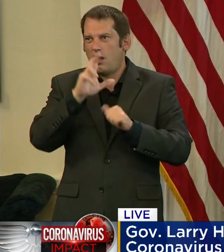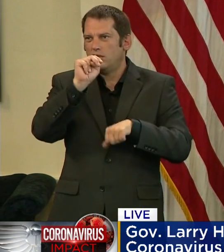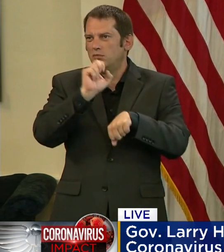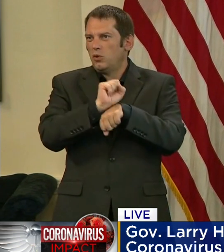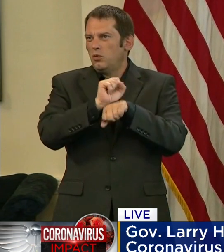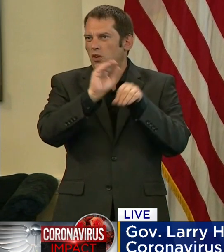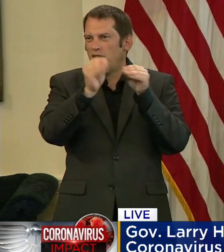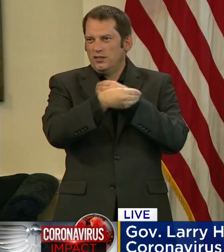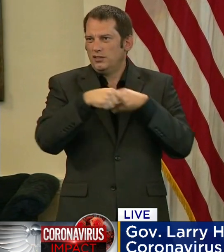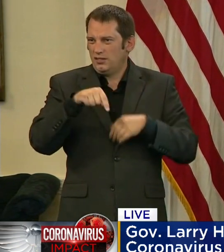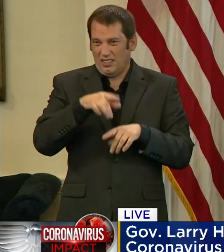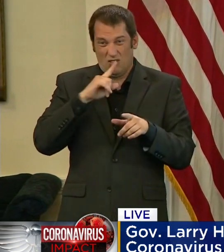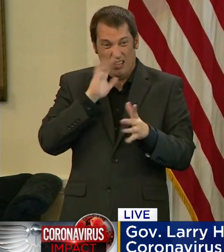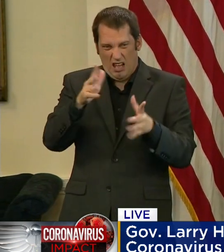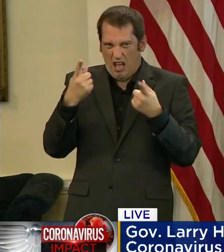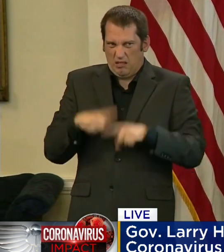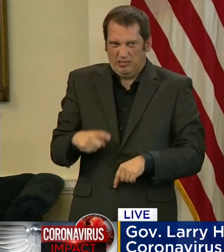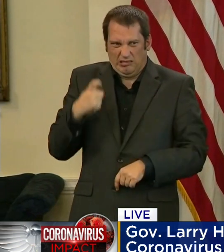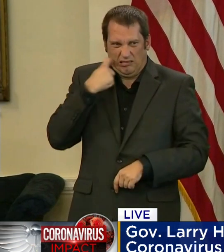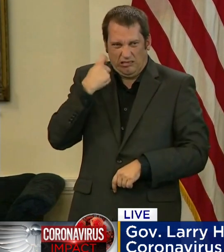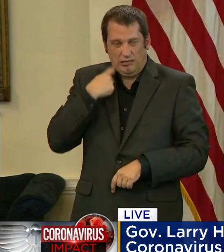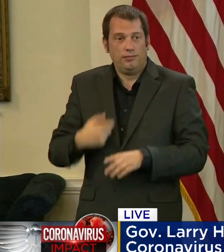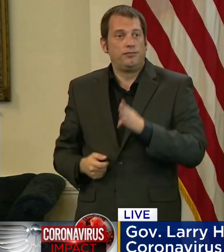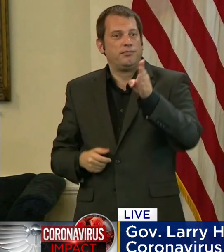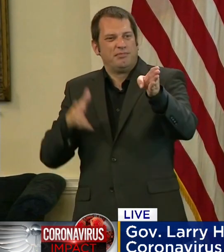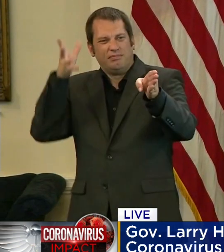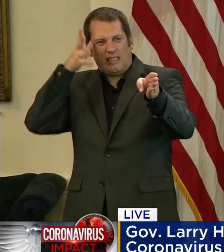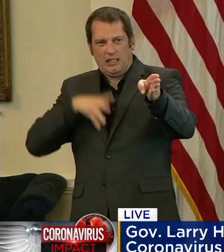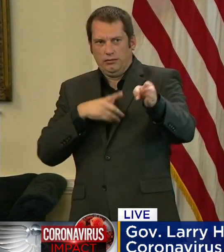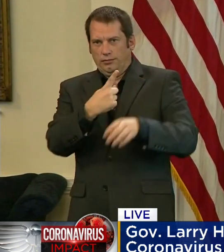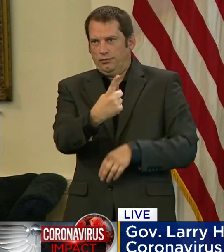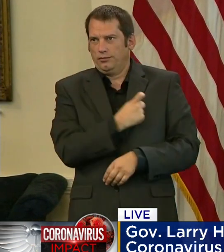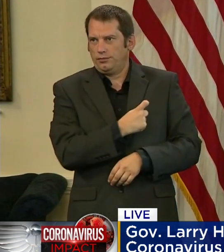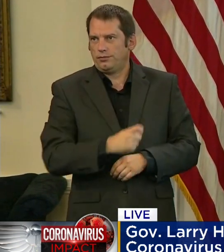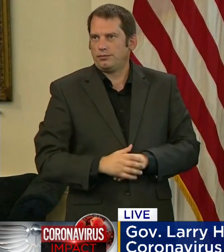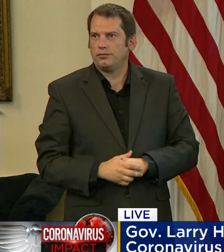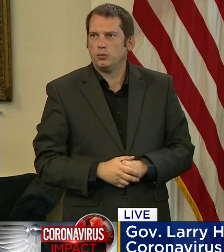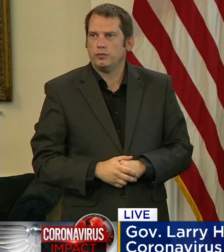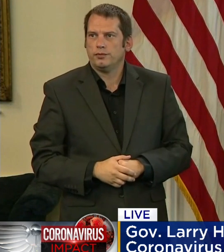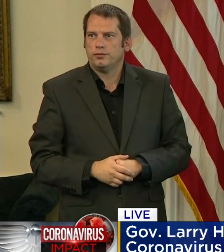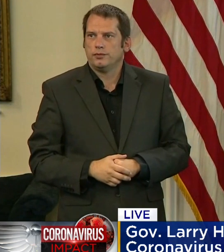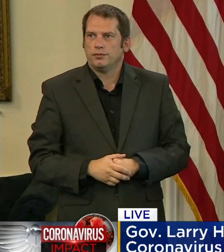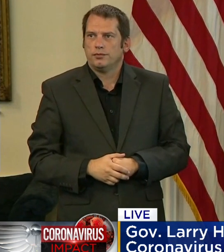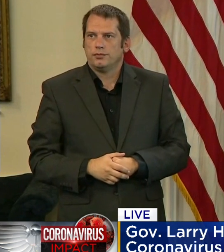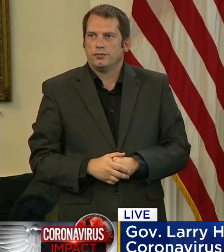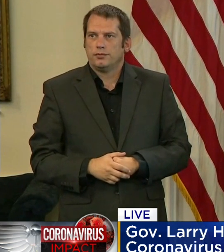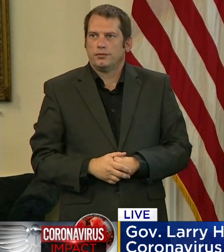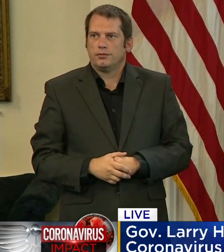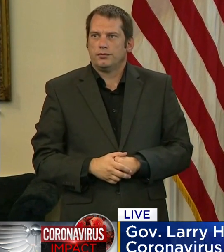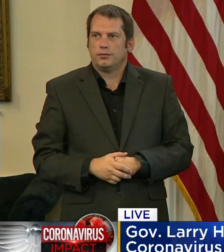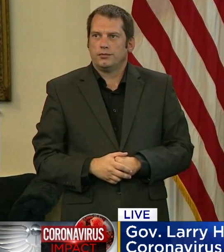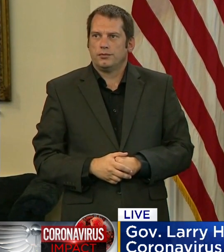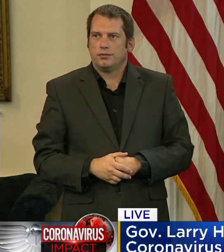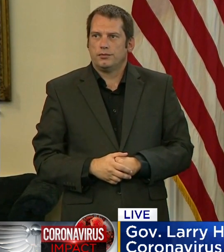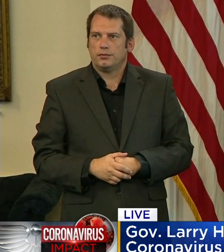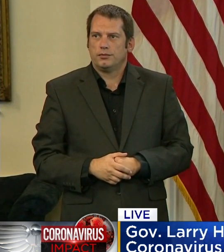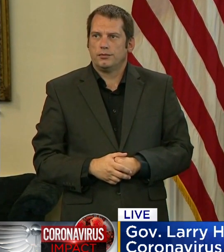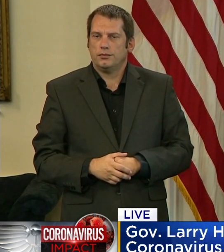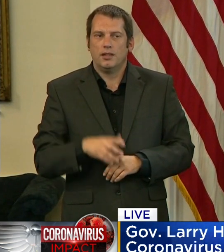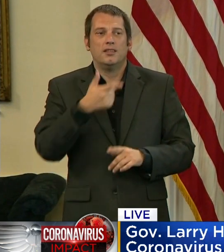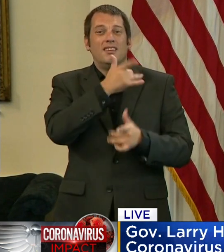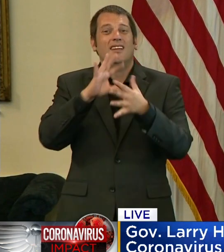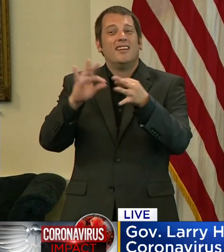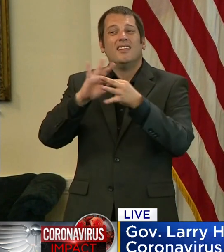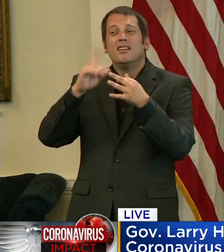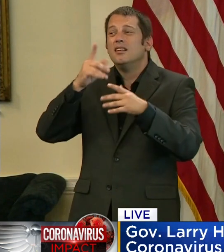Governor Hogan. You've expressed some frustration with young people and with fraud, and we are seeing an increase in the numbers.